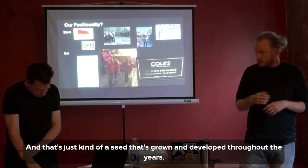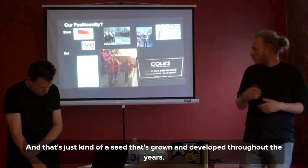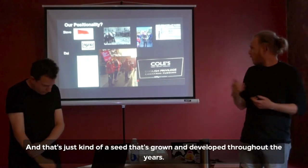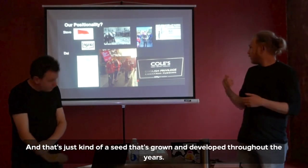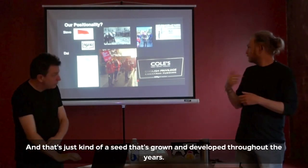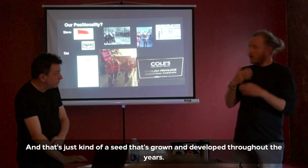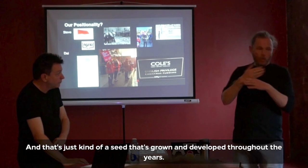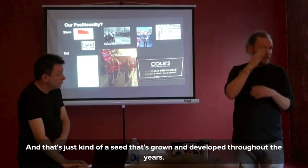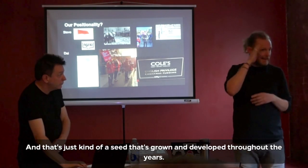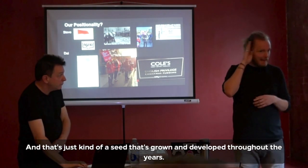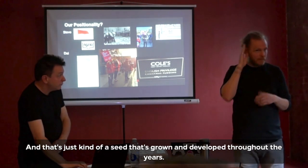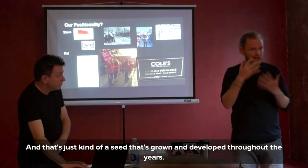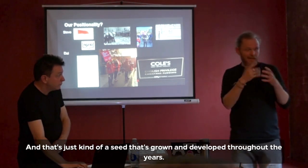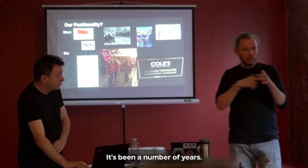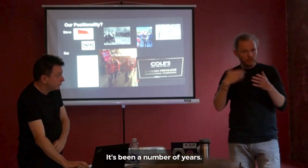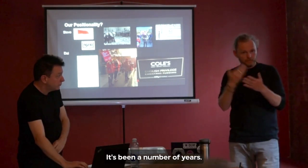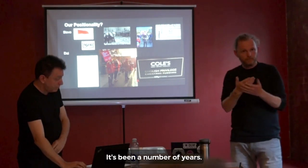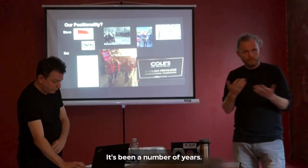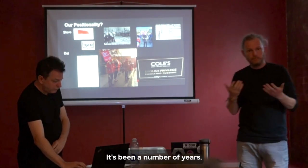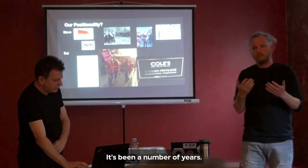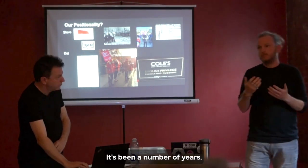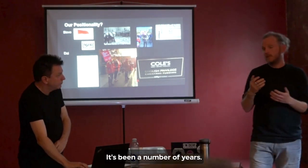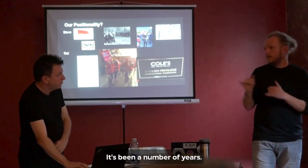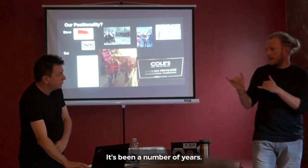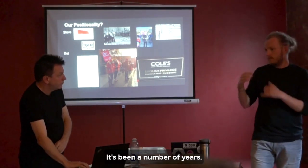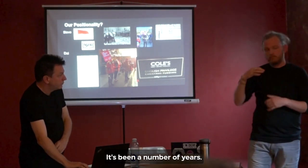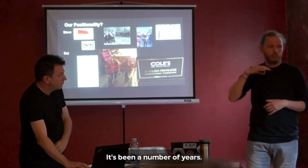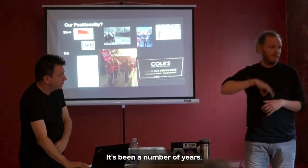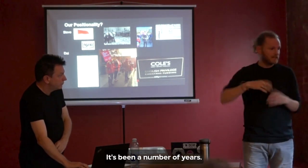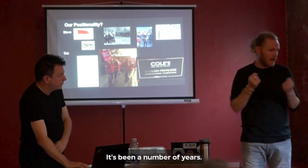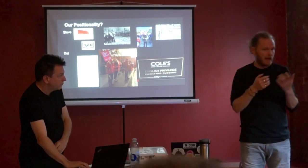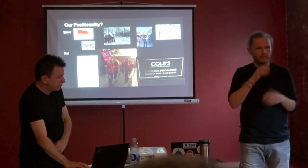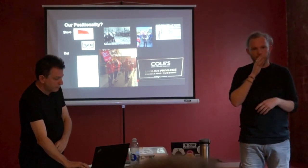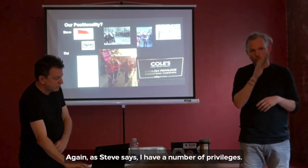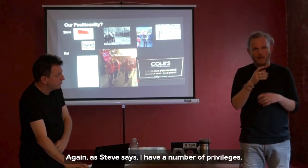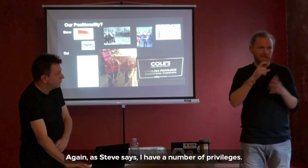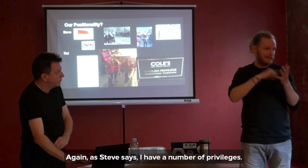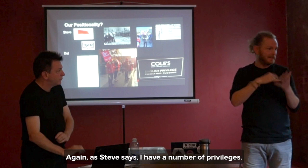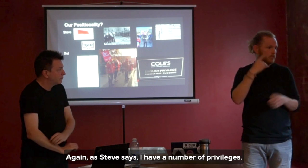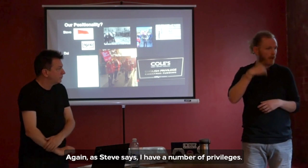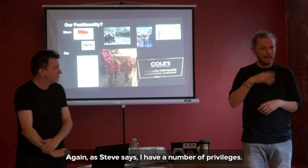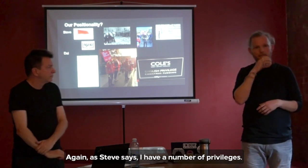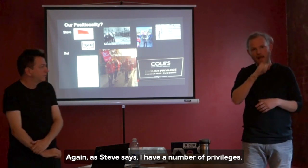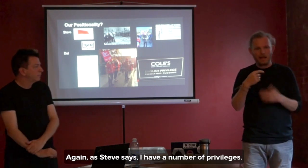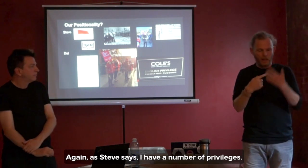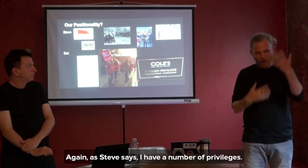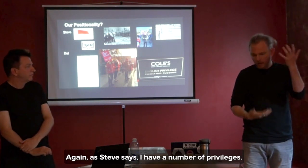grown and developed throughout the years. So yeah, it's been a number of years. And again, as Steve says, I have a number of privileges.